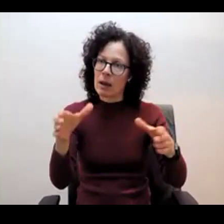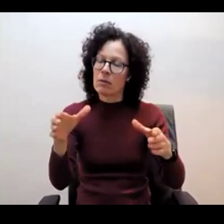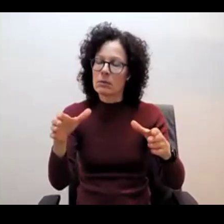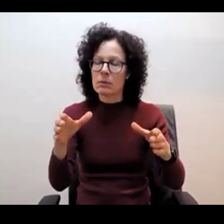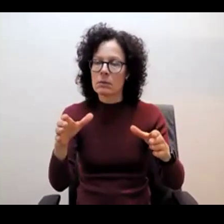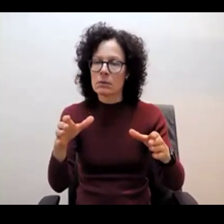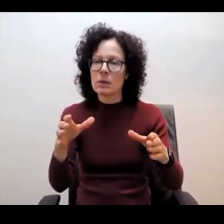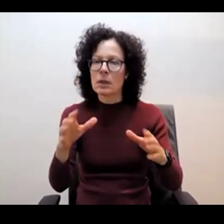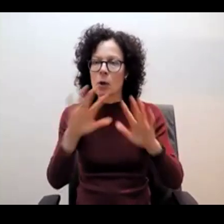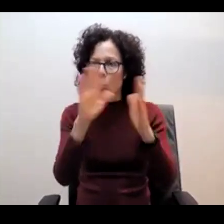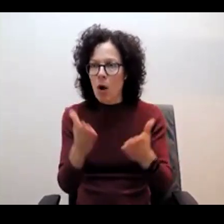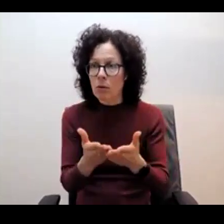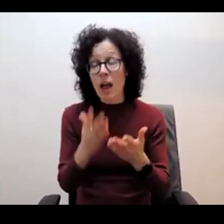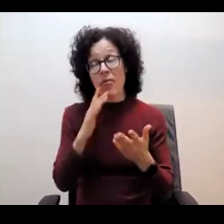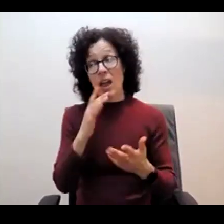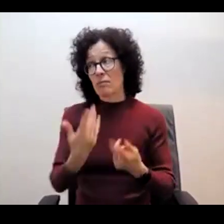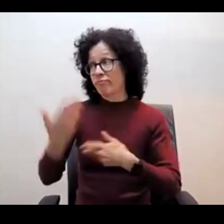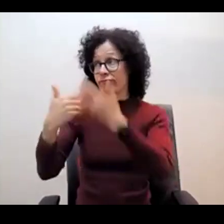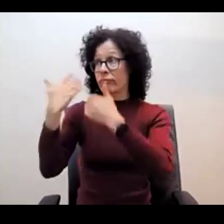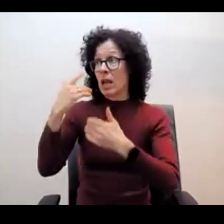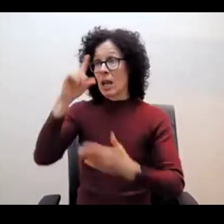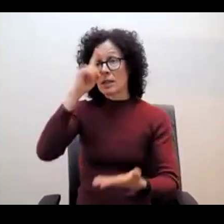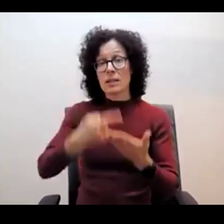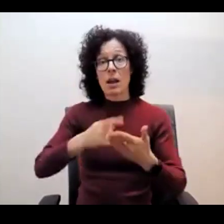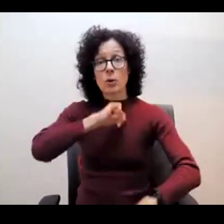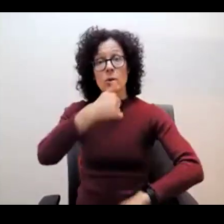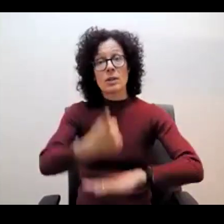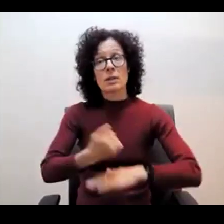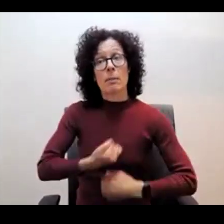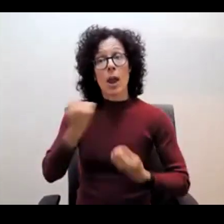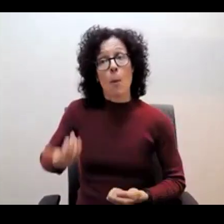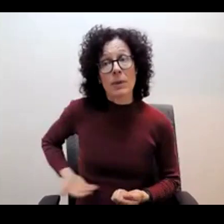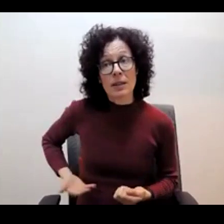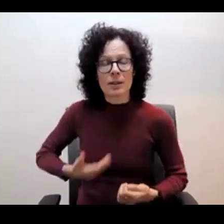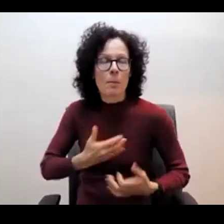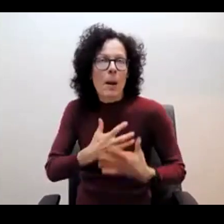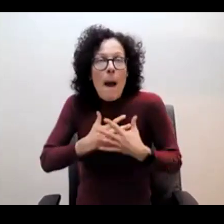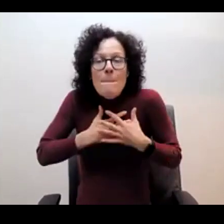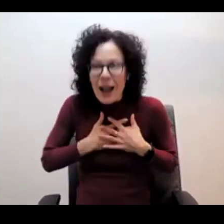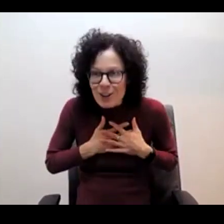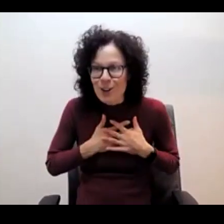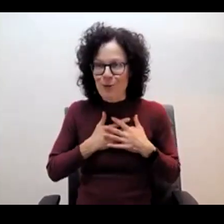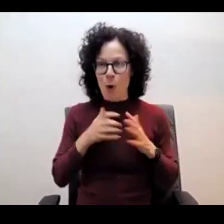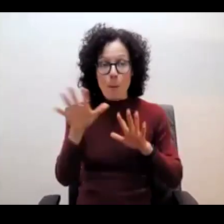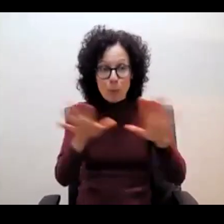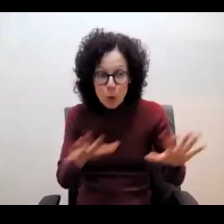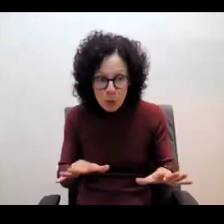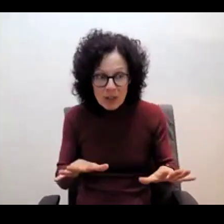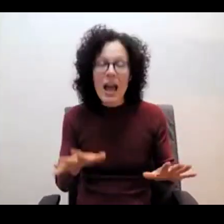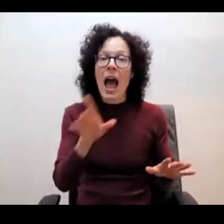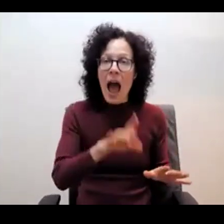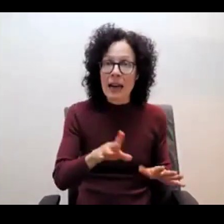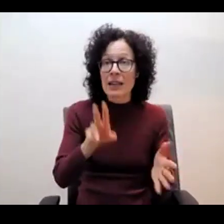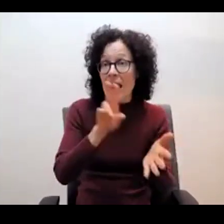decided to start my own business. So now I am bringing together my passion for movement, for the natural world, for health